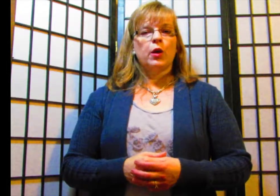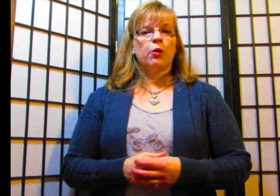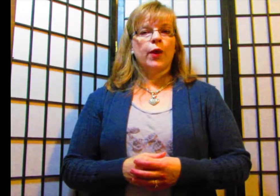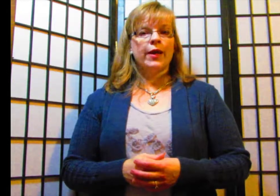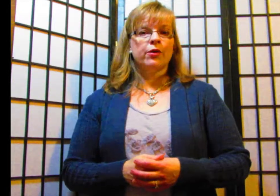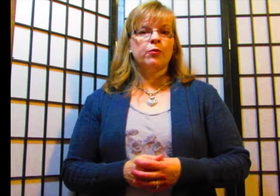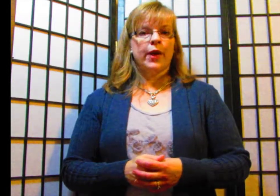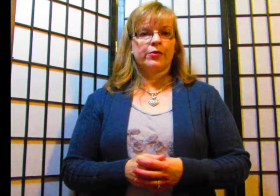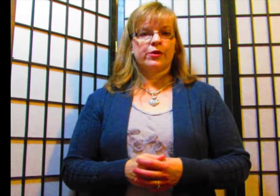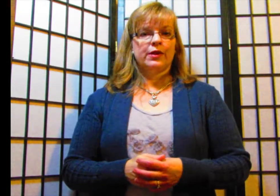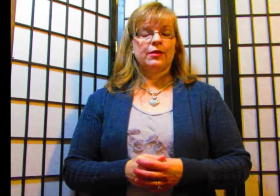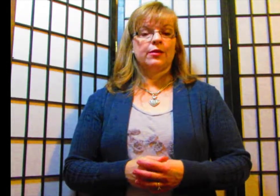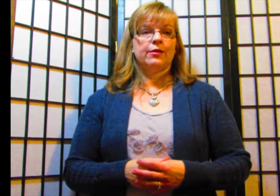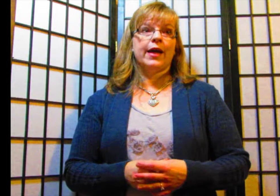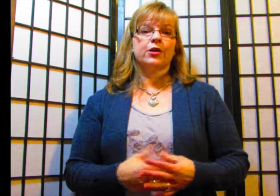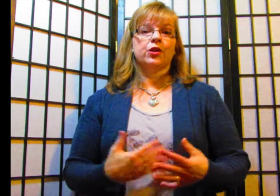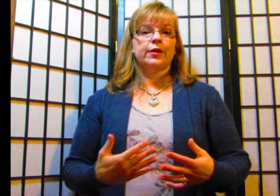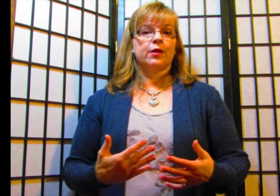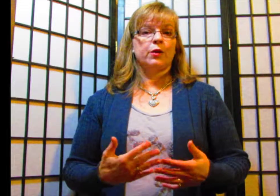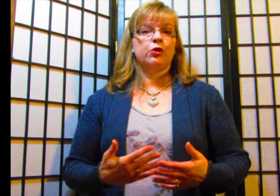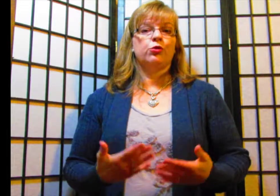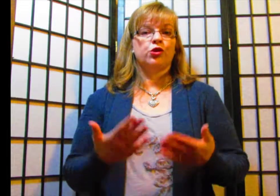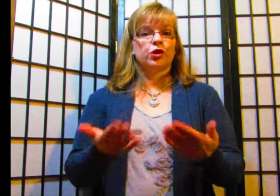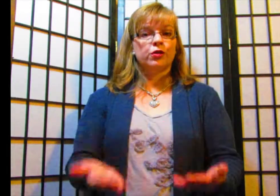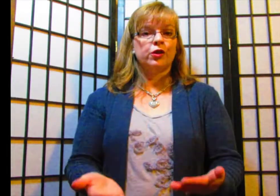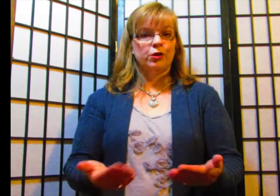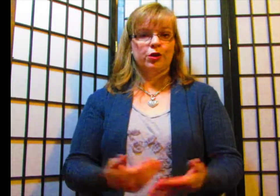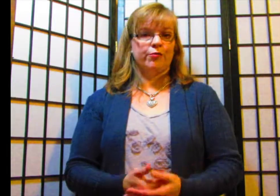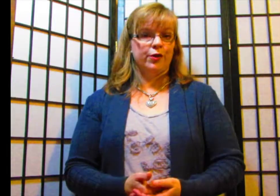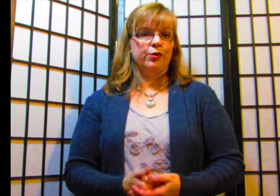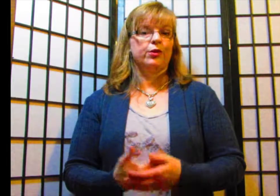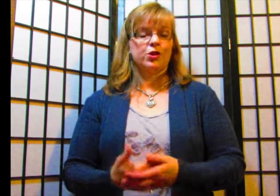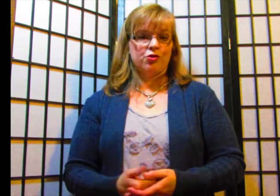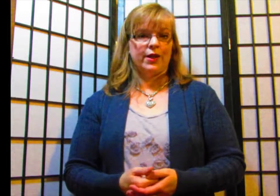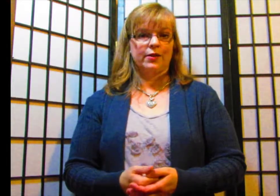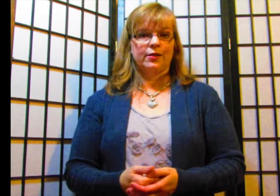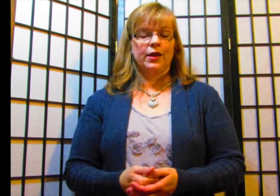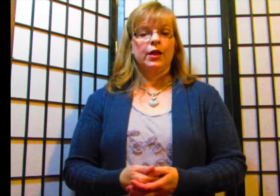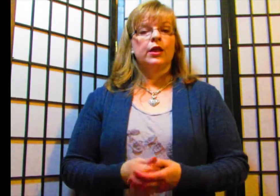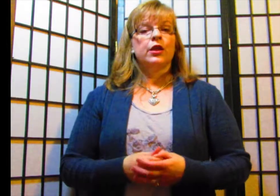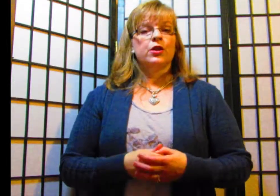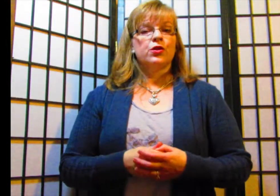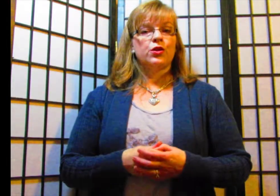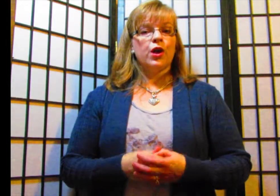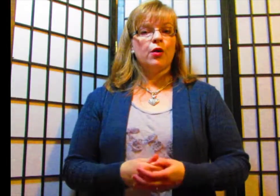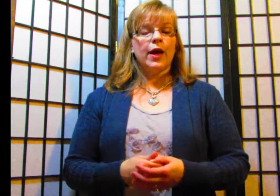a waiter and waitresses is actually someone who serves you your food and drinks. To